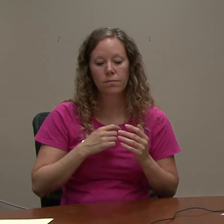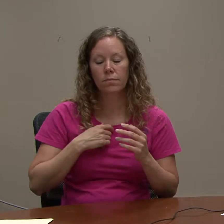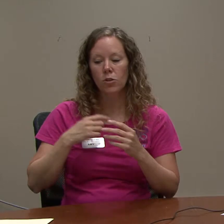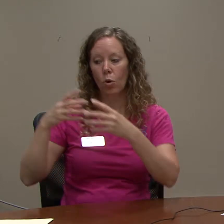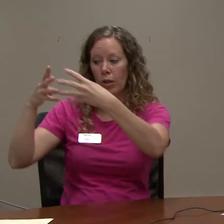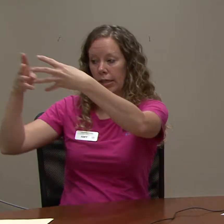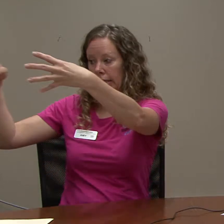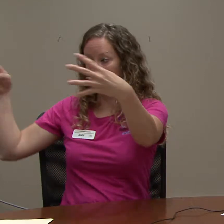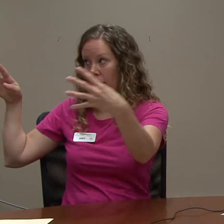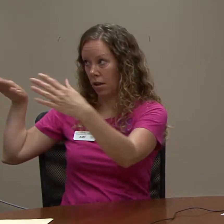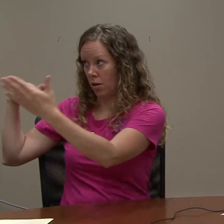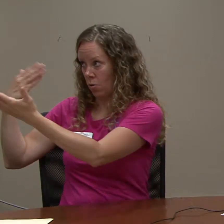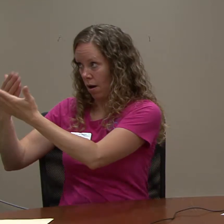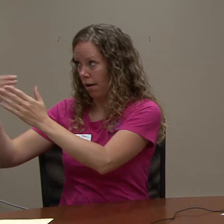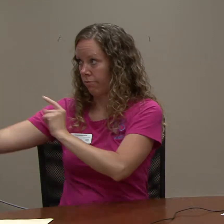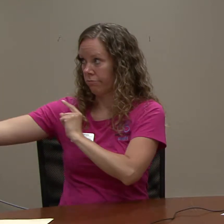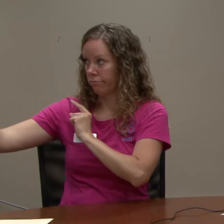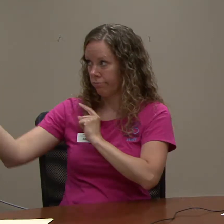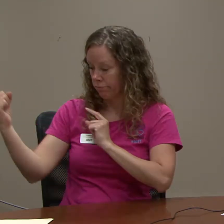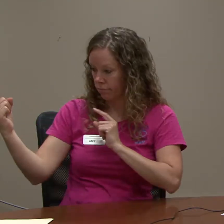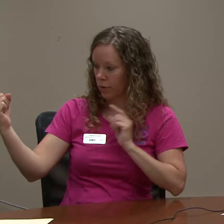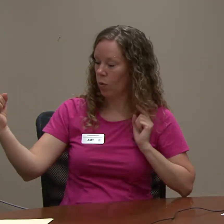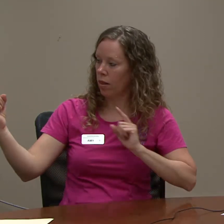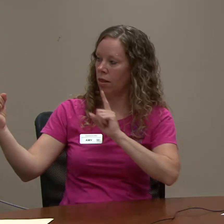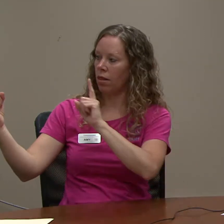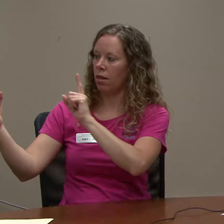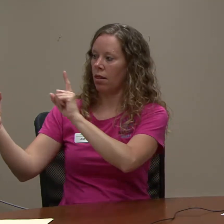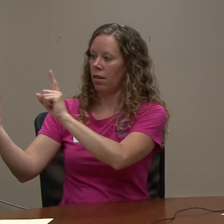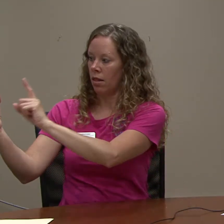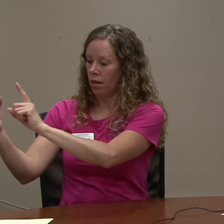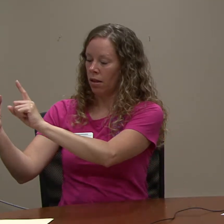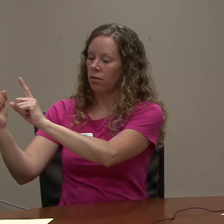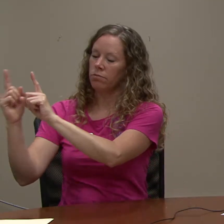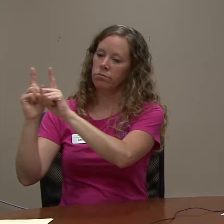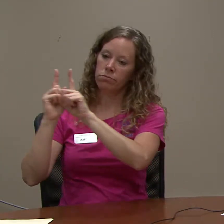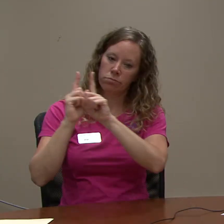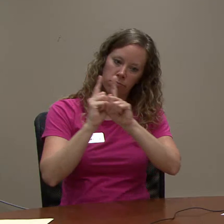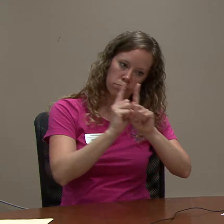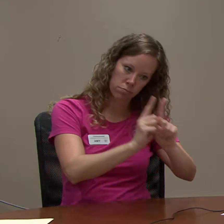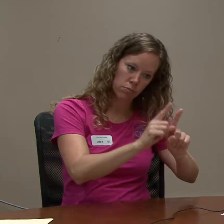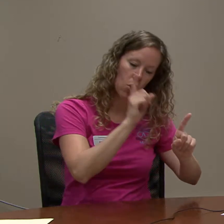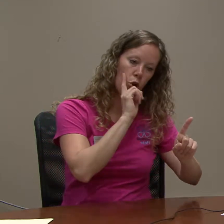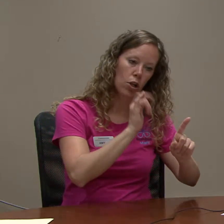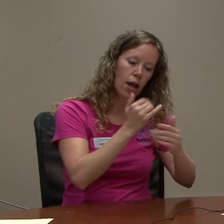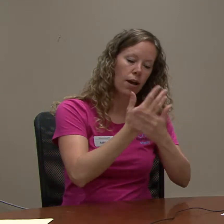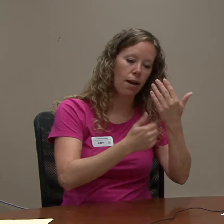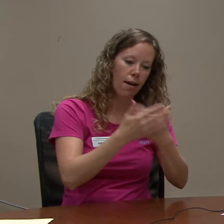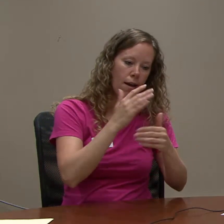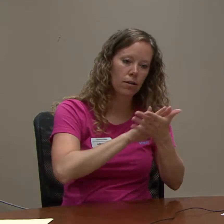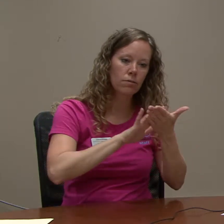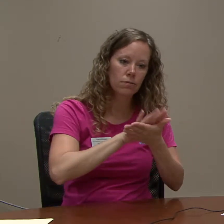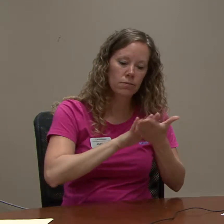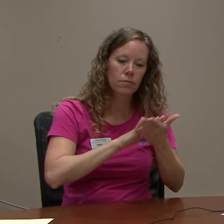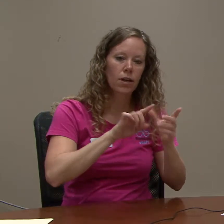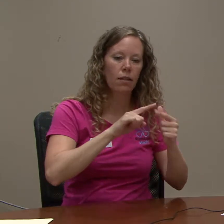beyond the gate to the visitation booth. The visitor will be instructed to use hand sanitizer and put on gloves that will allow you to touch the resident behind